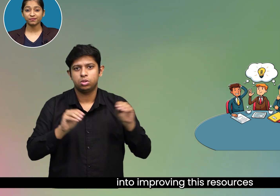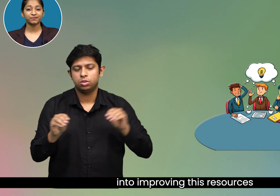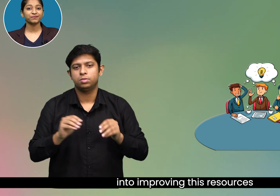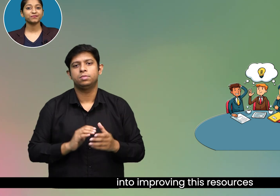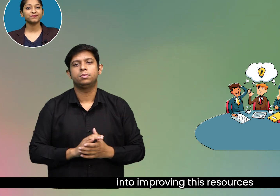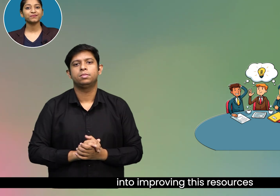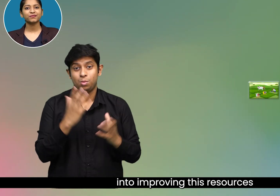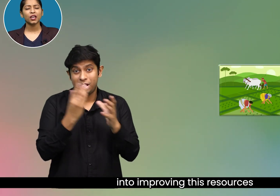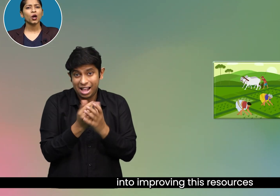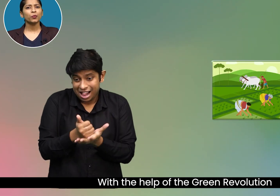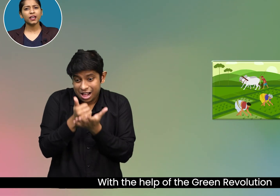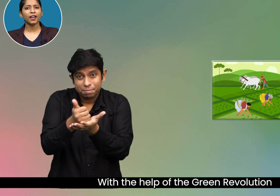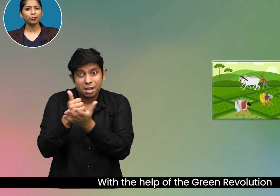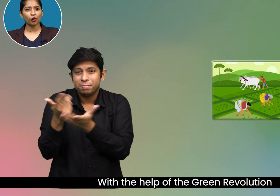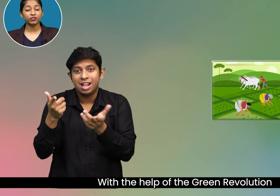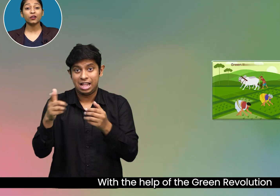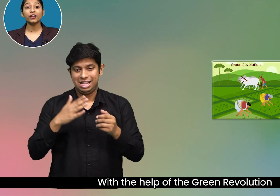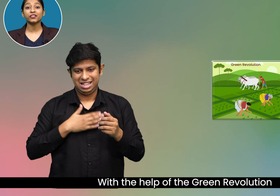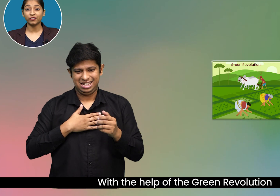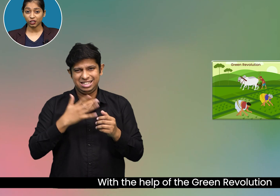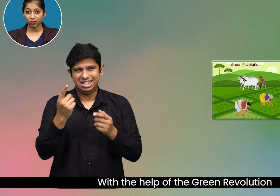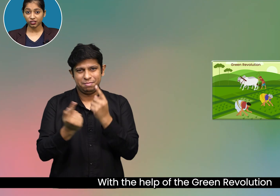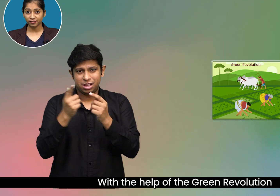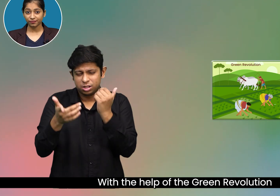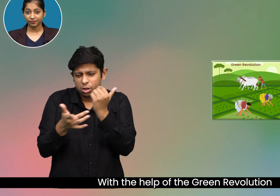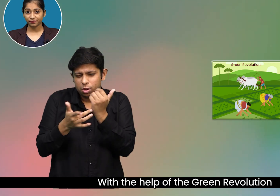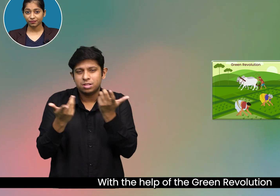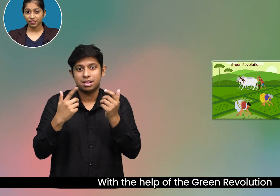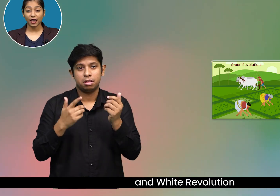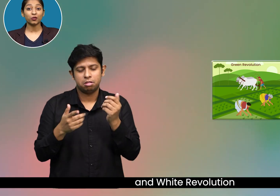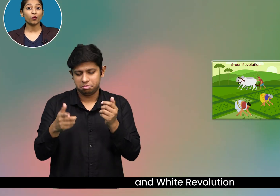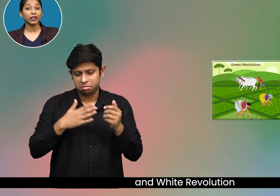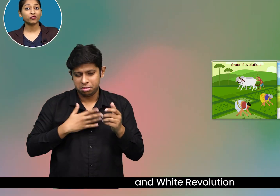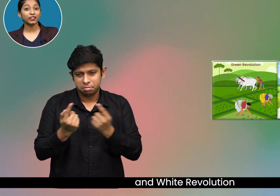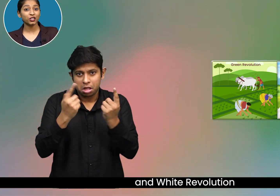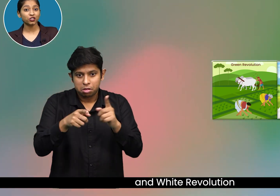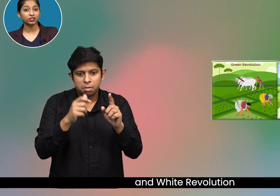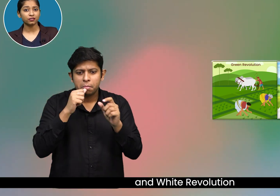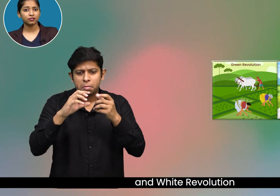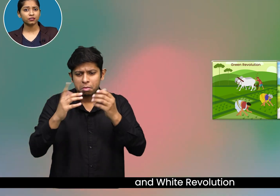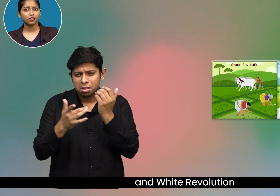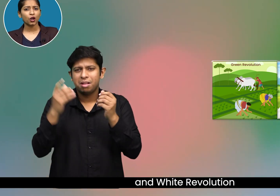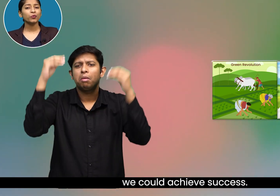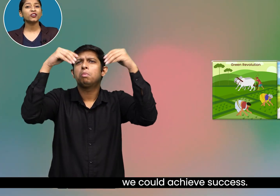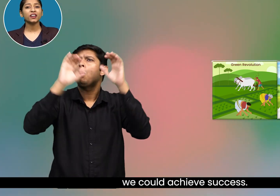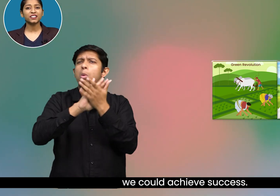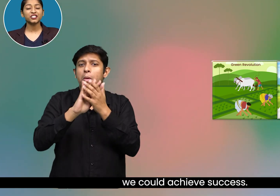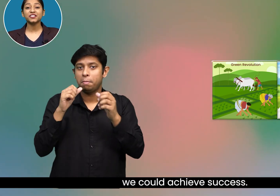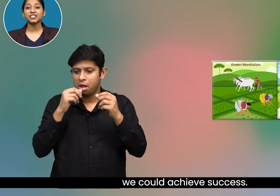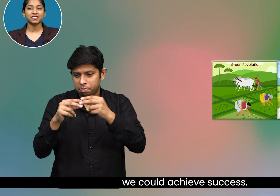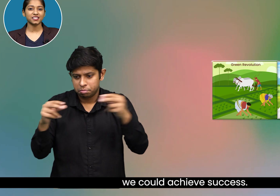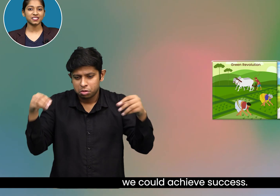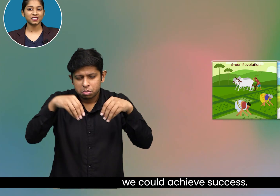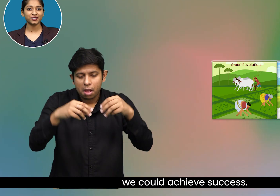resources. With the help of the Green Revolution and White Revolution, we could